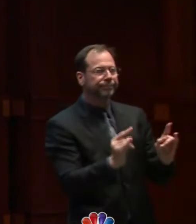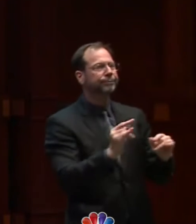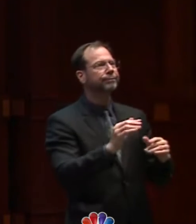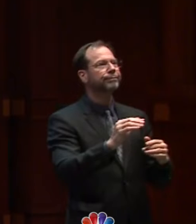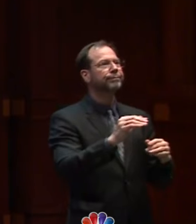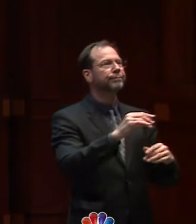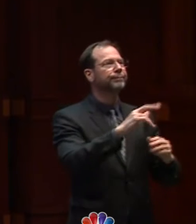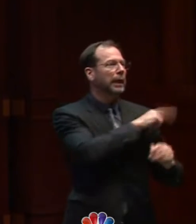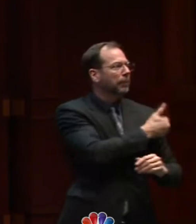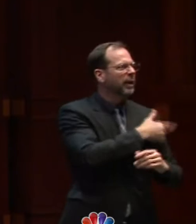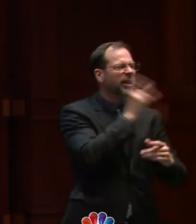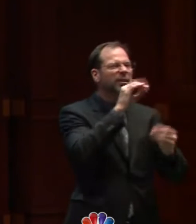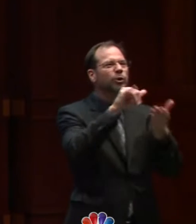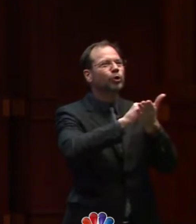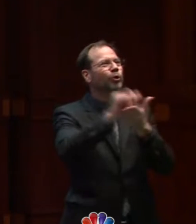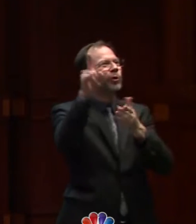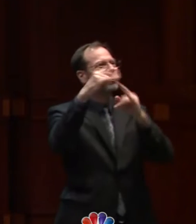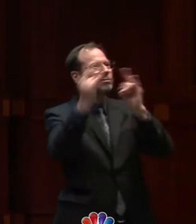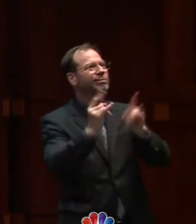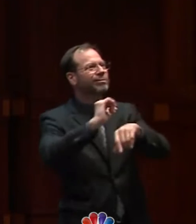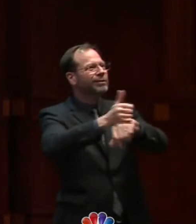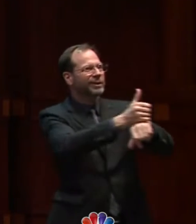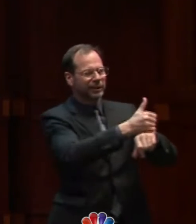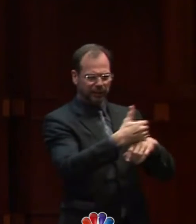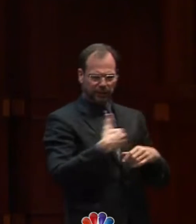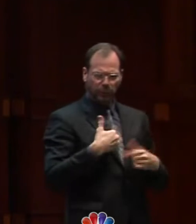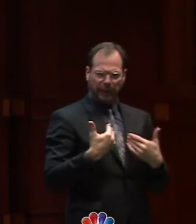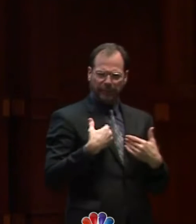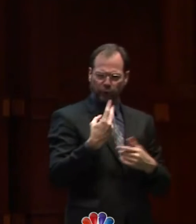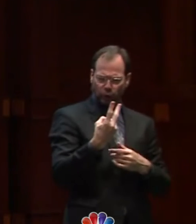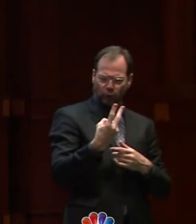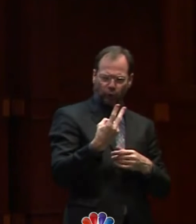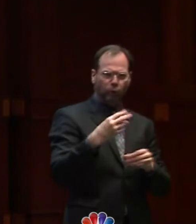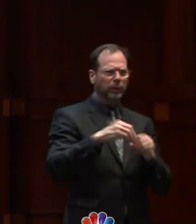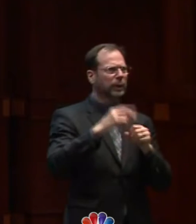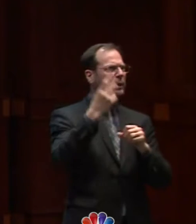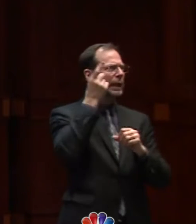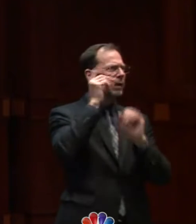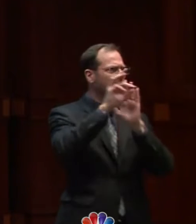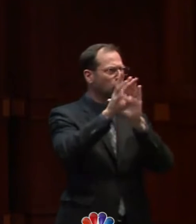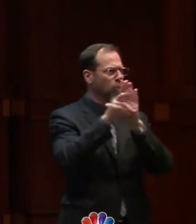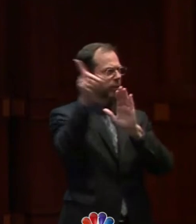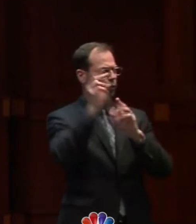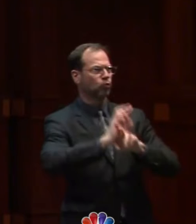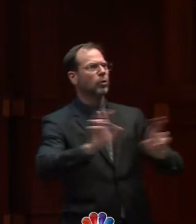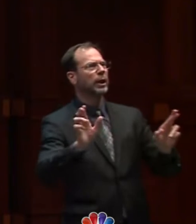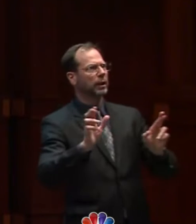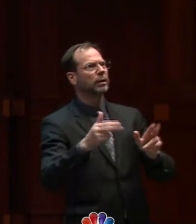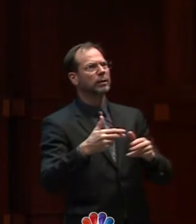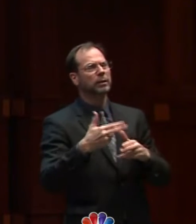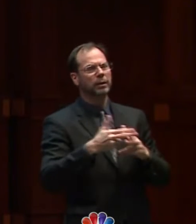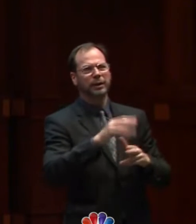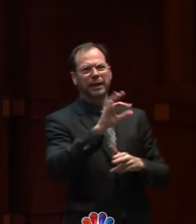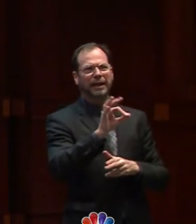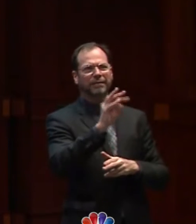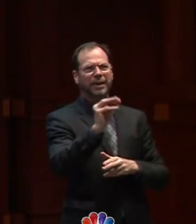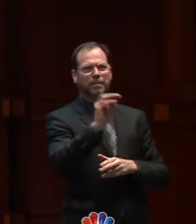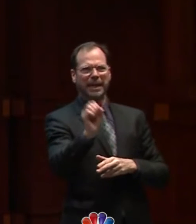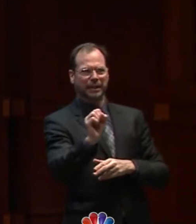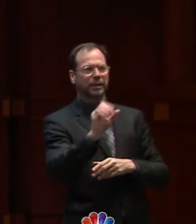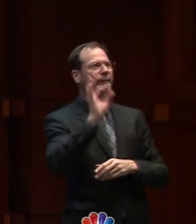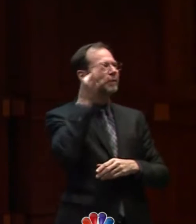in New York. We actually have about two of those set up. We have one up in the Dallas-Fort Worth area called